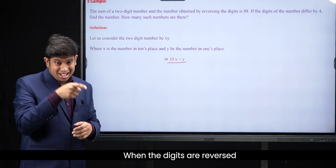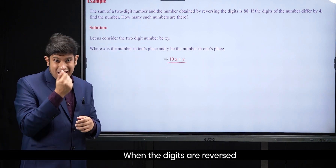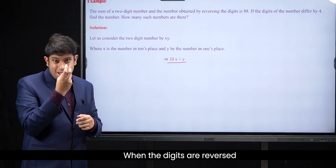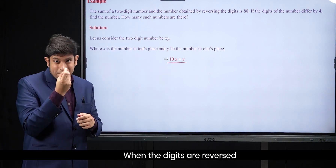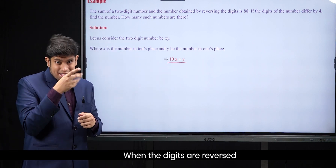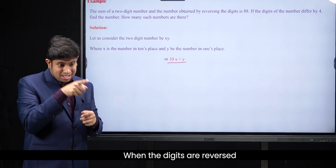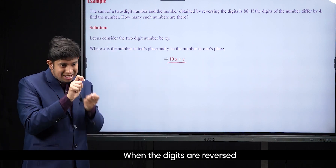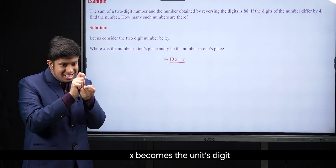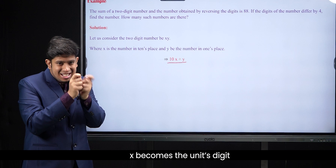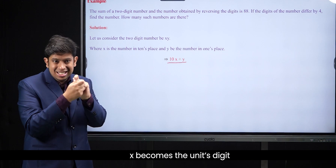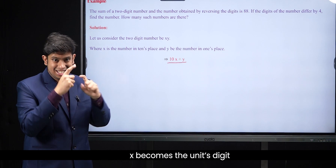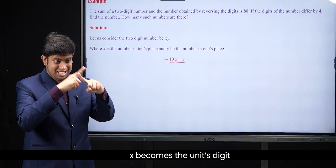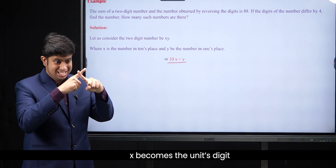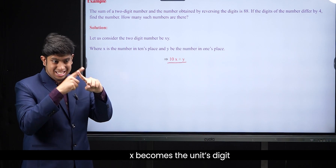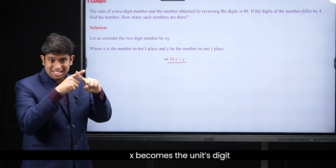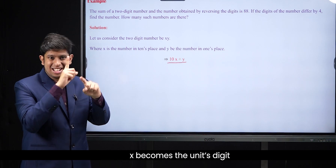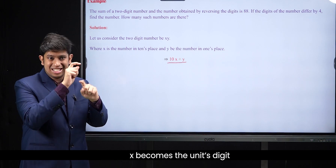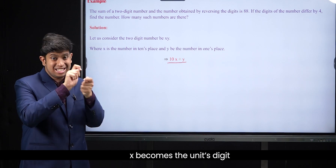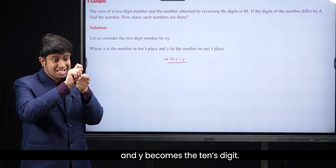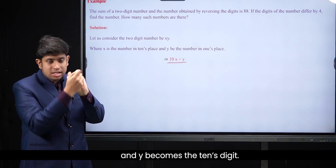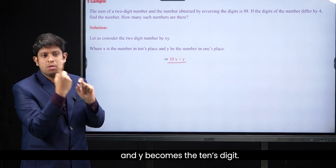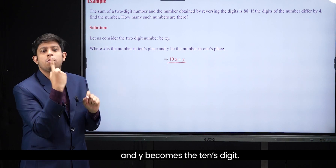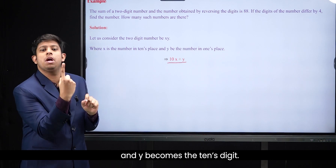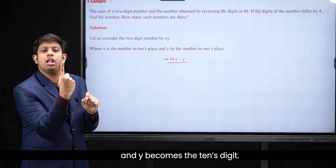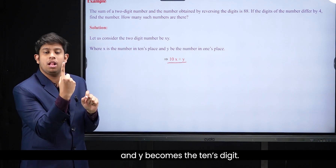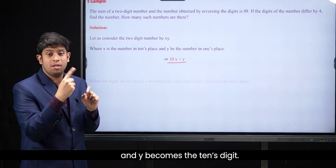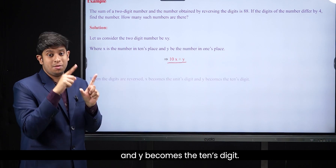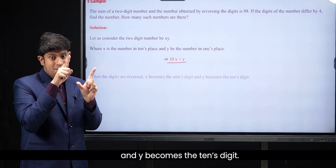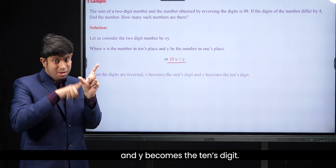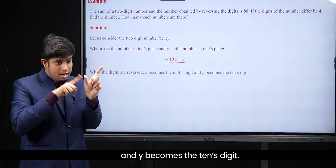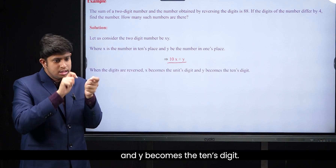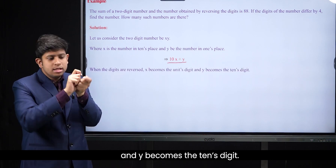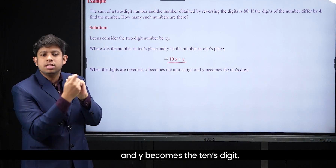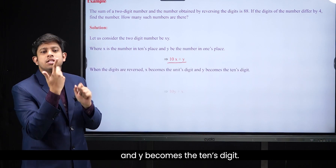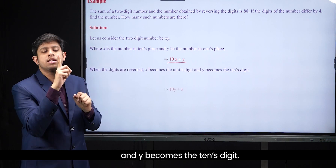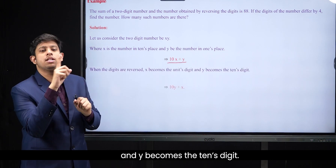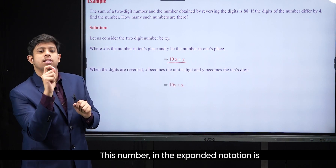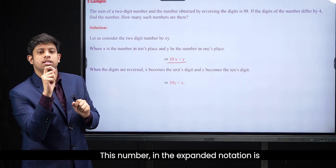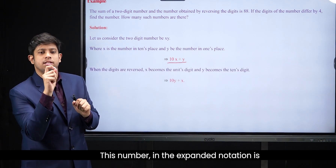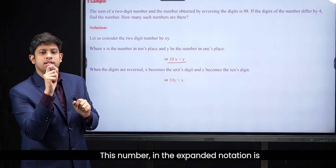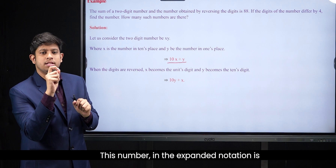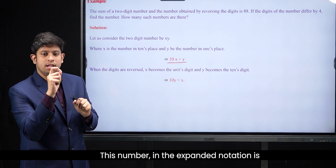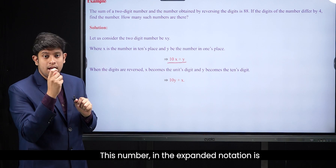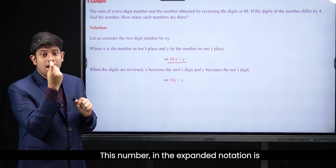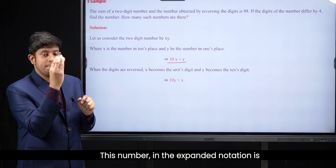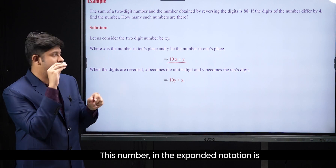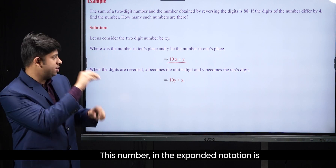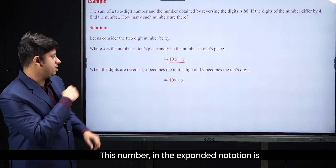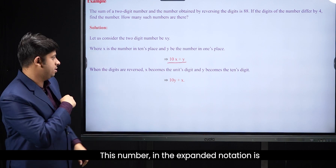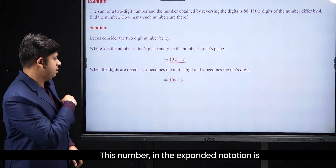are reversed, x becomes the units digit and y becomes the tens digit. This number in the